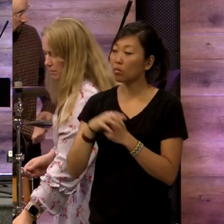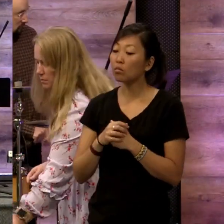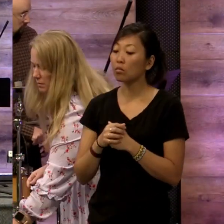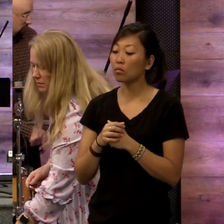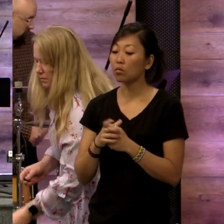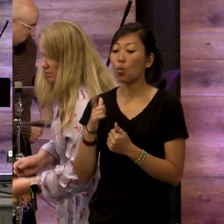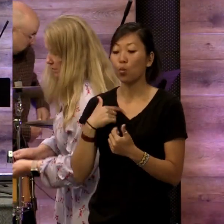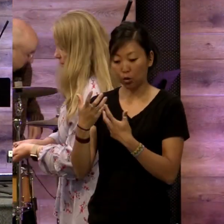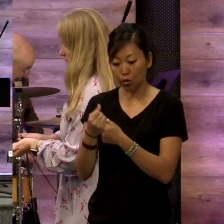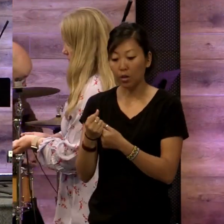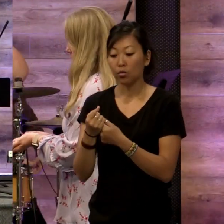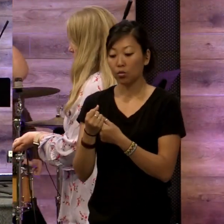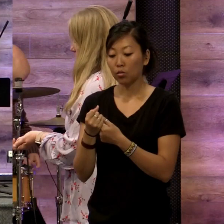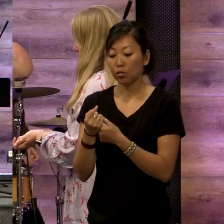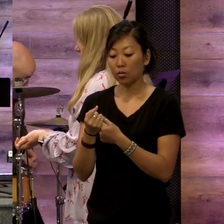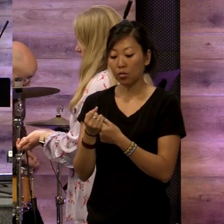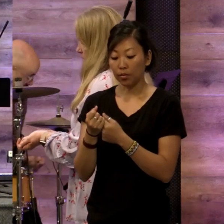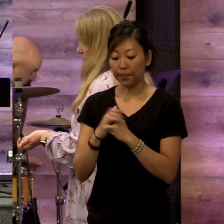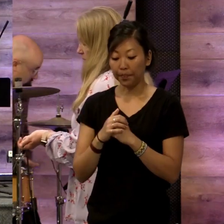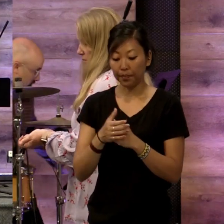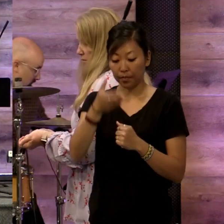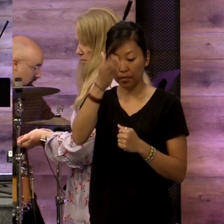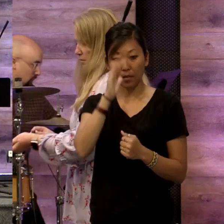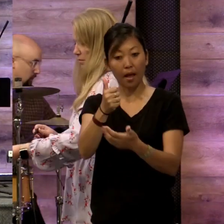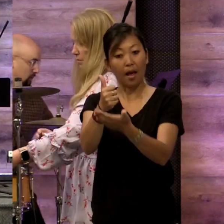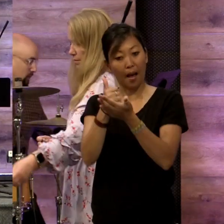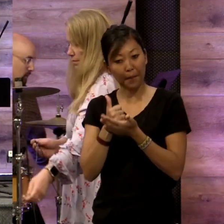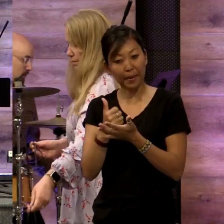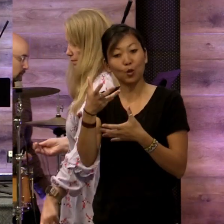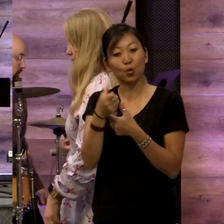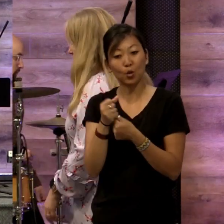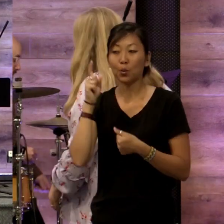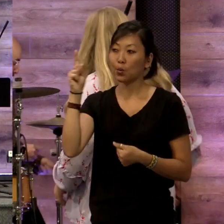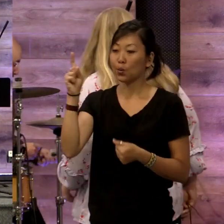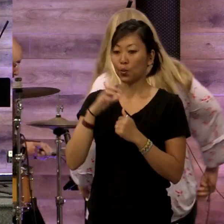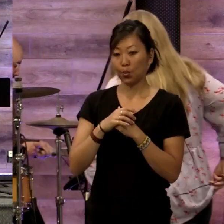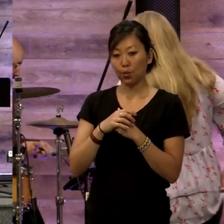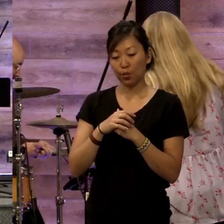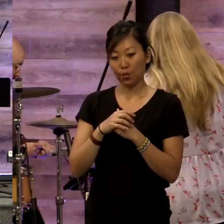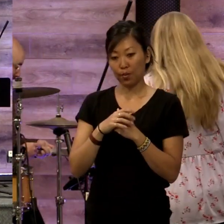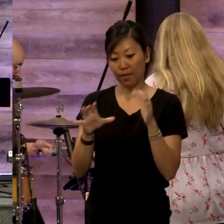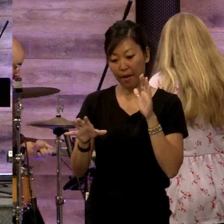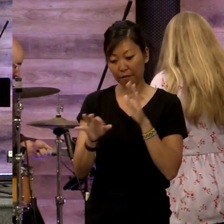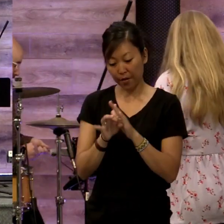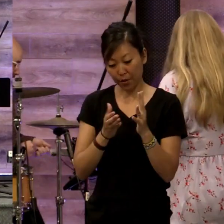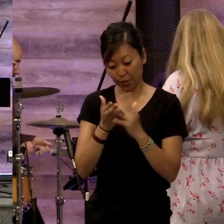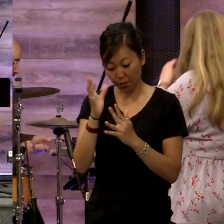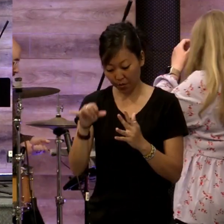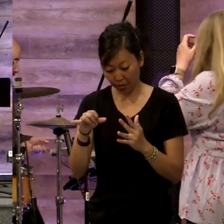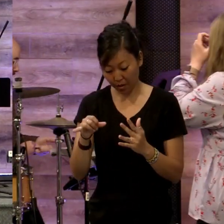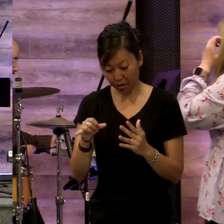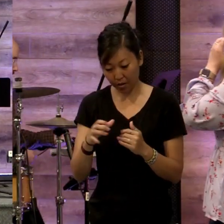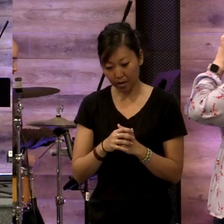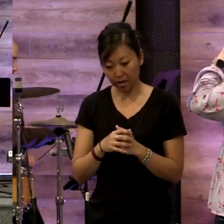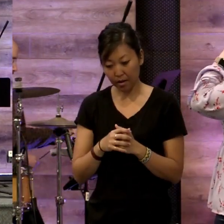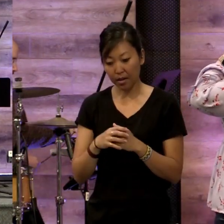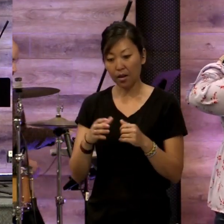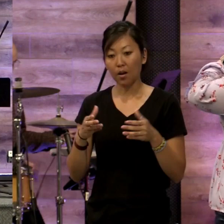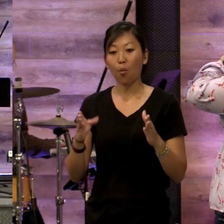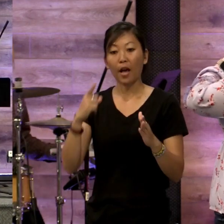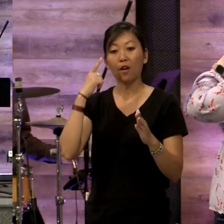and we trust you. And so, God, help us to trust you and find in that it is the path to true